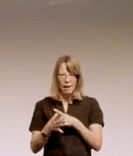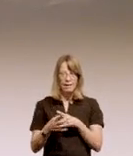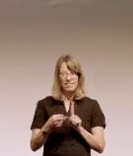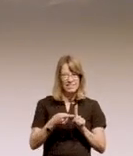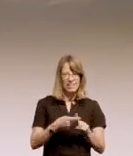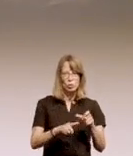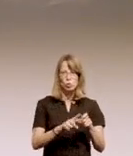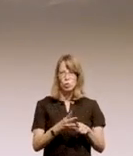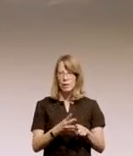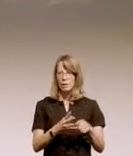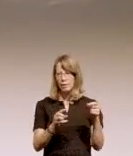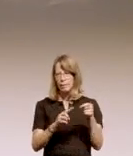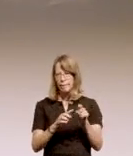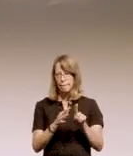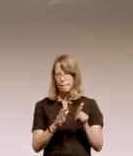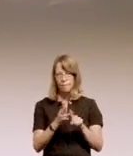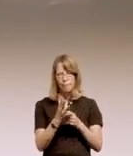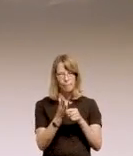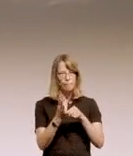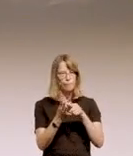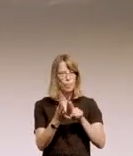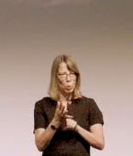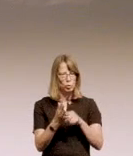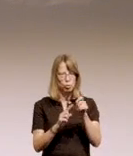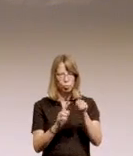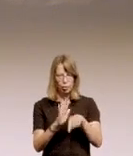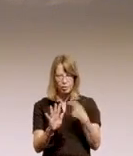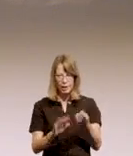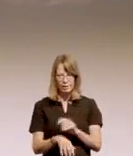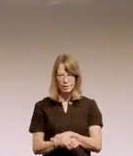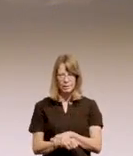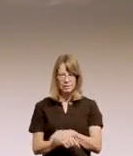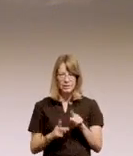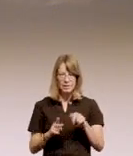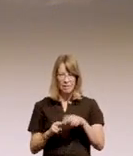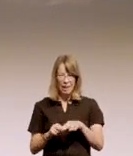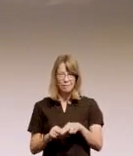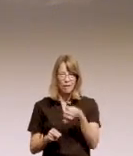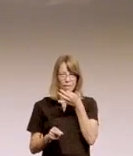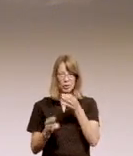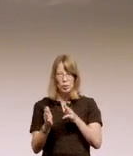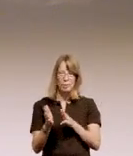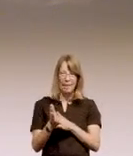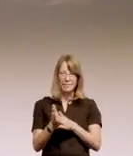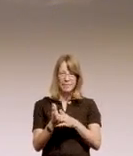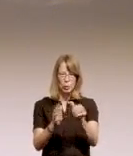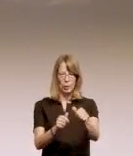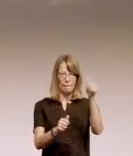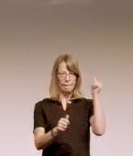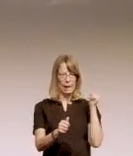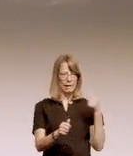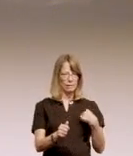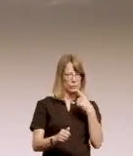new approach. If I could talk to myself 18 months ago, I would tell myself to produce a human persona